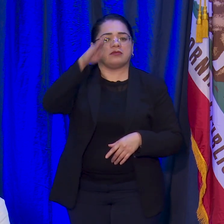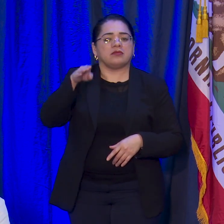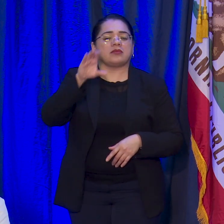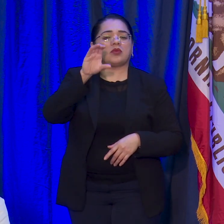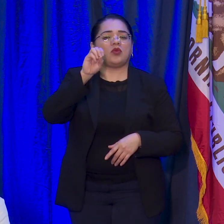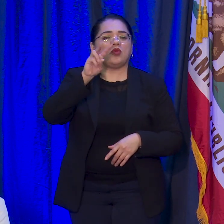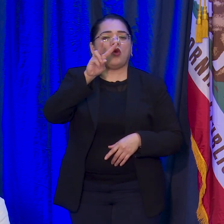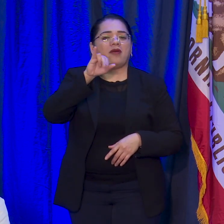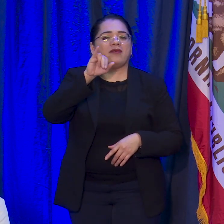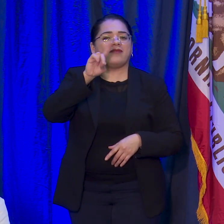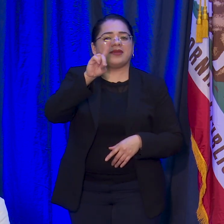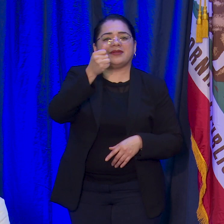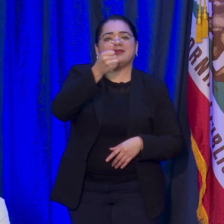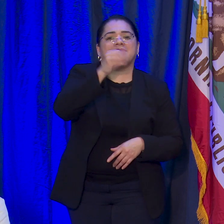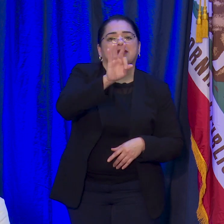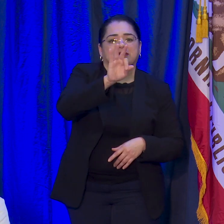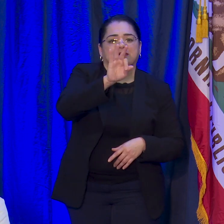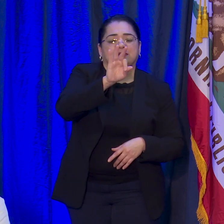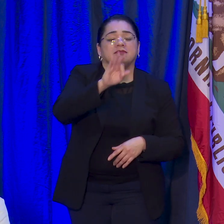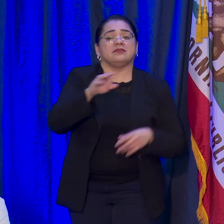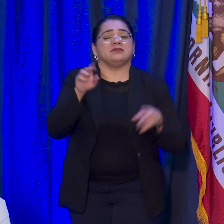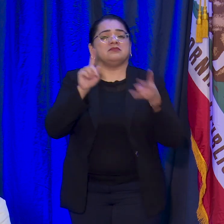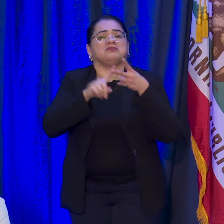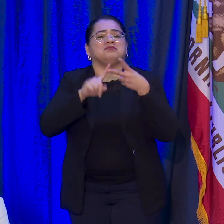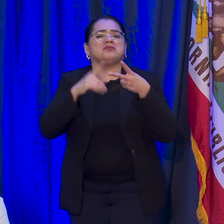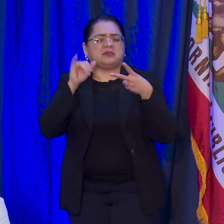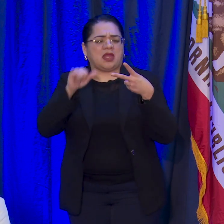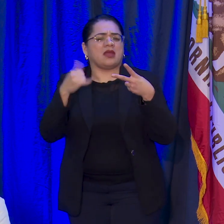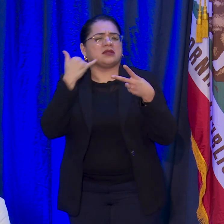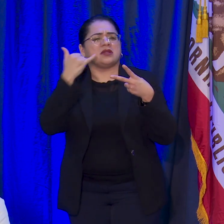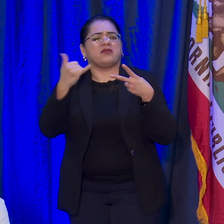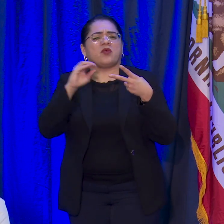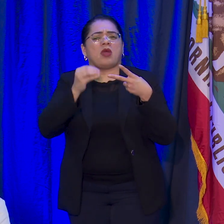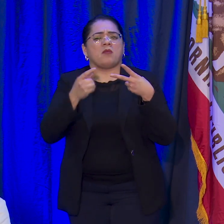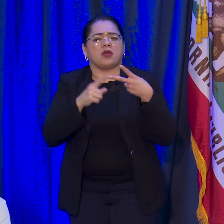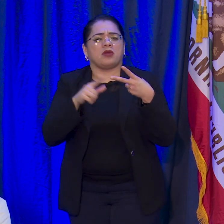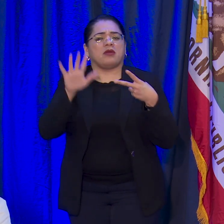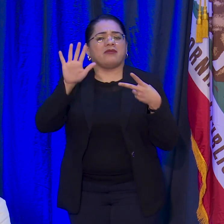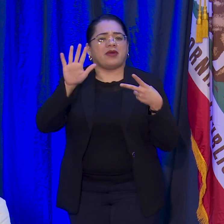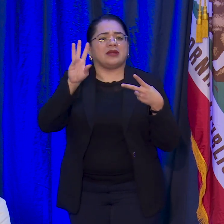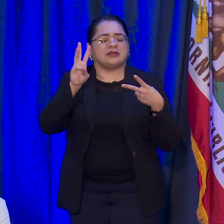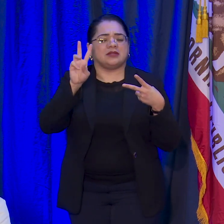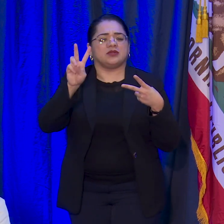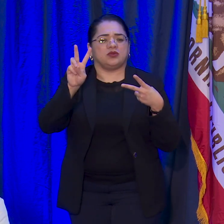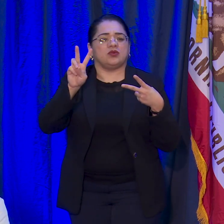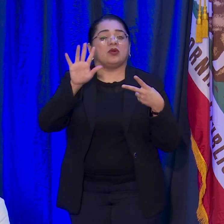www.longbeach.gov/COVID-19, or call the public health info line at